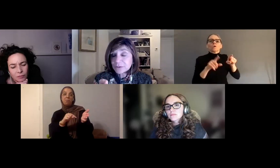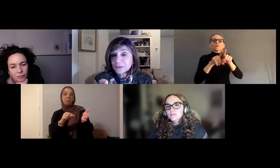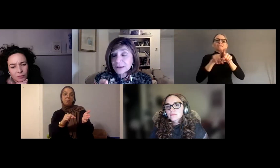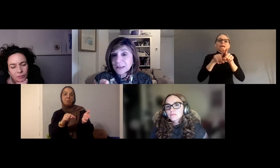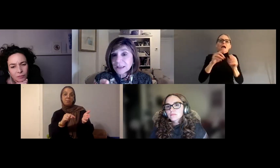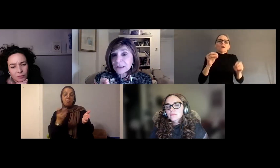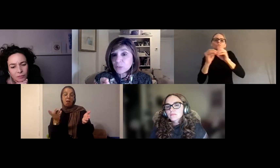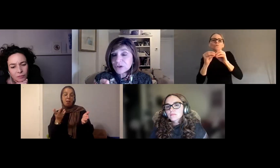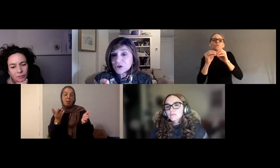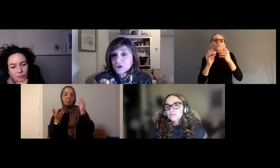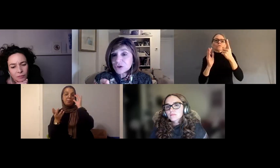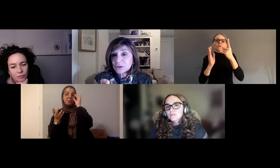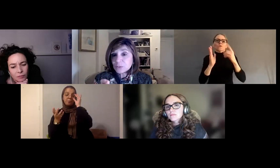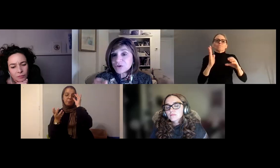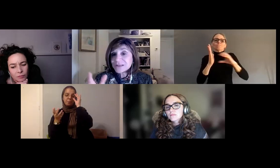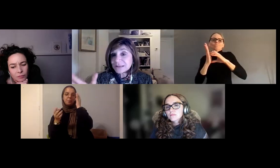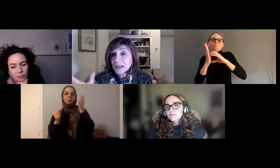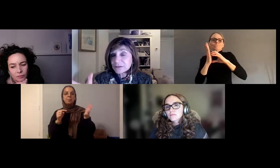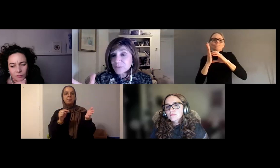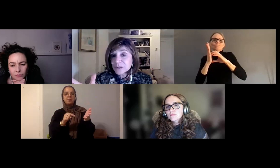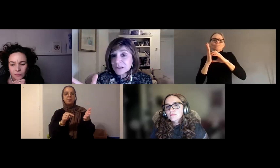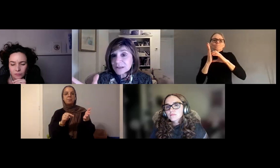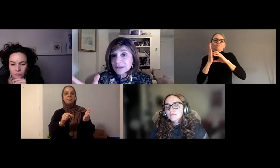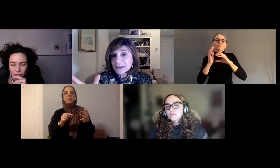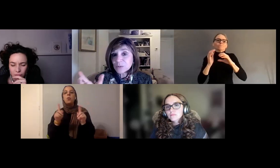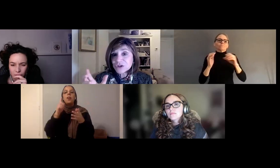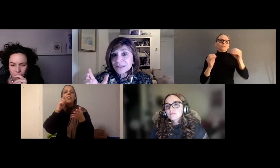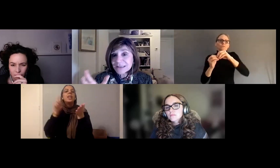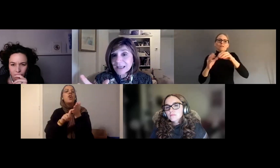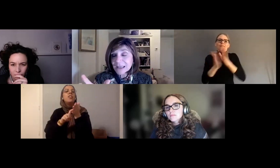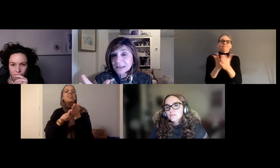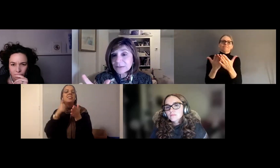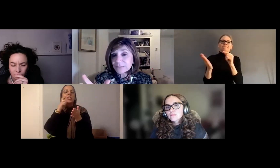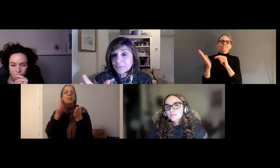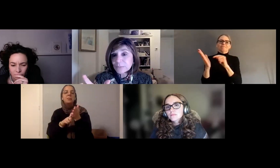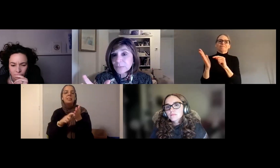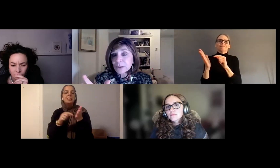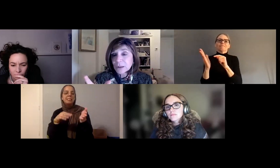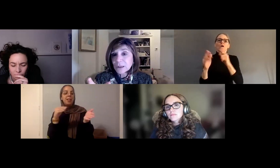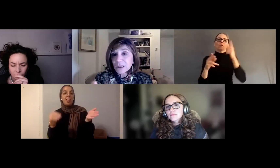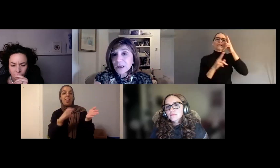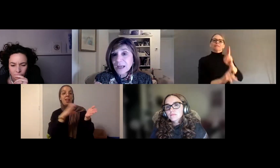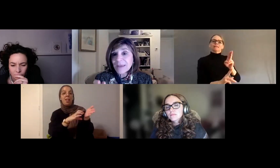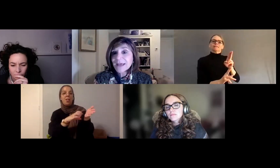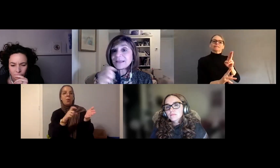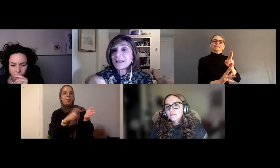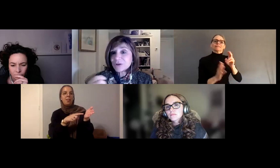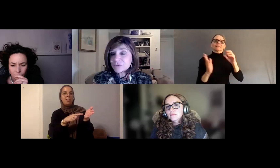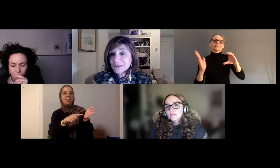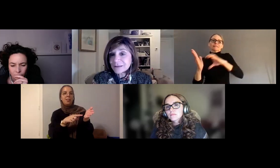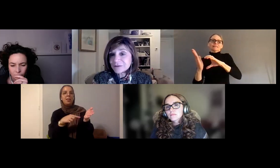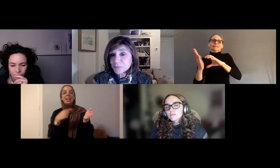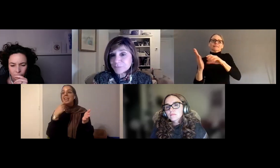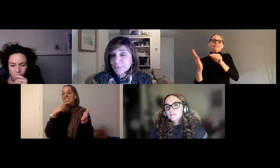book in which is the acknowledgements, in which I say, I'm adding an